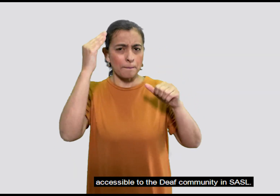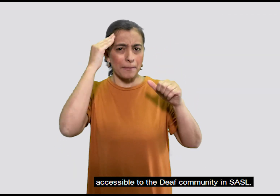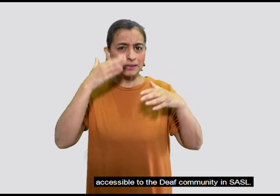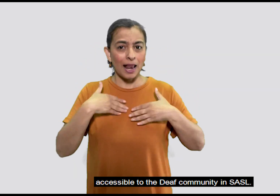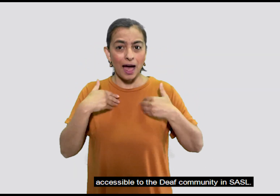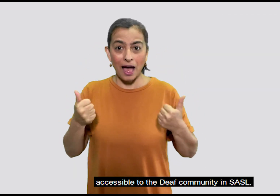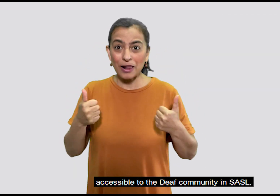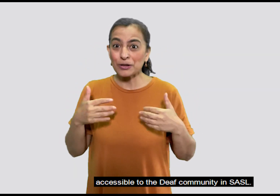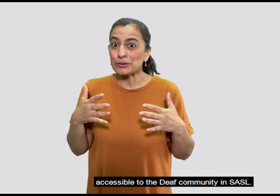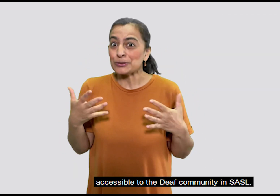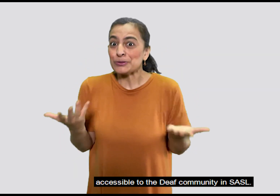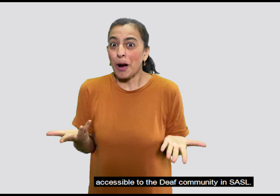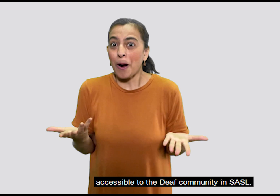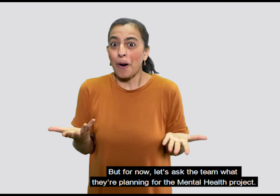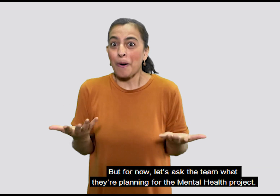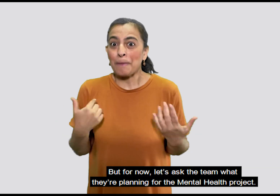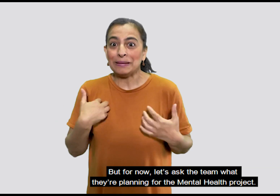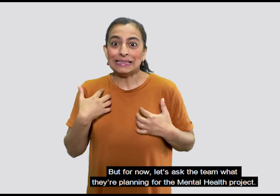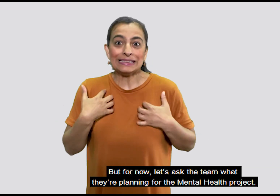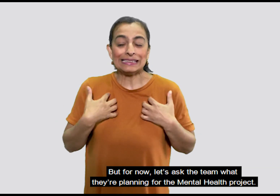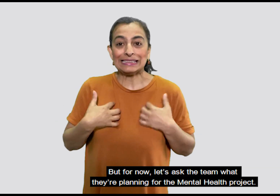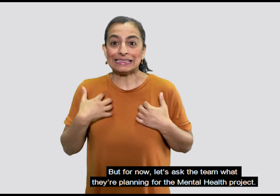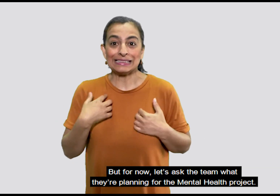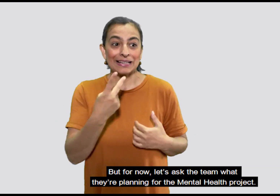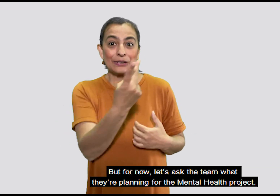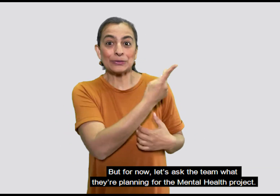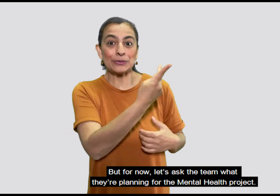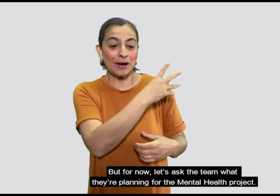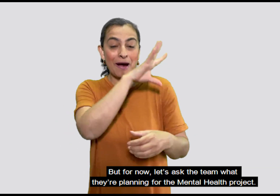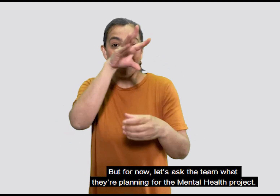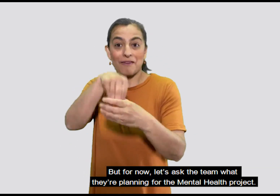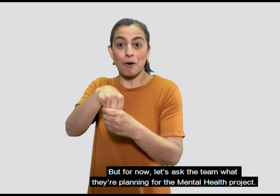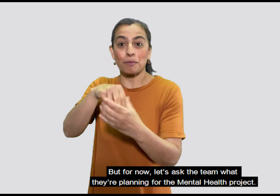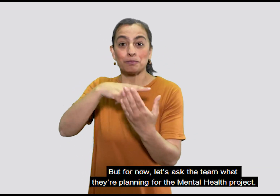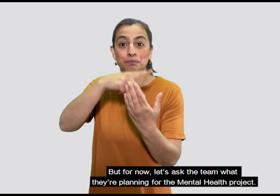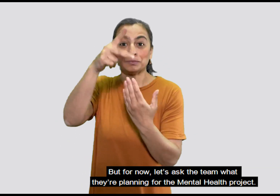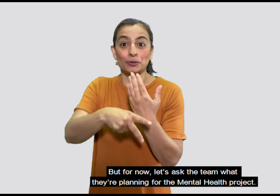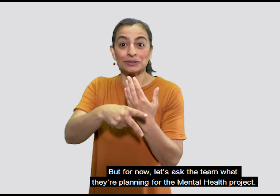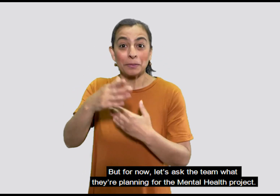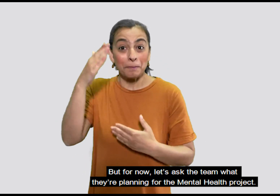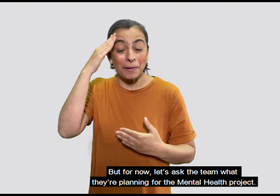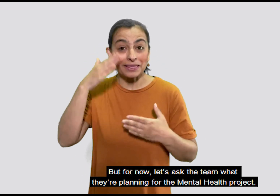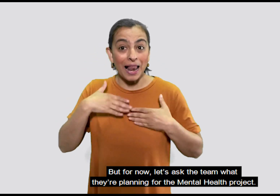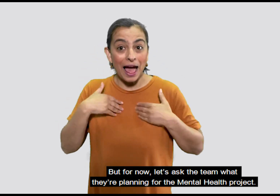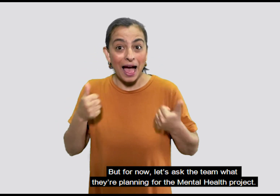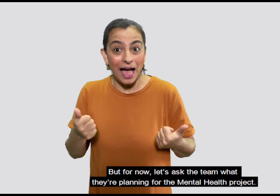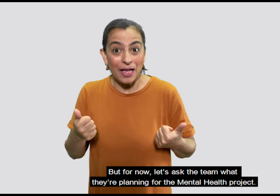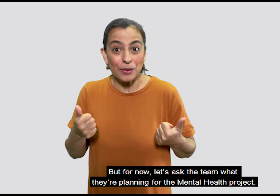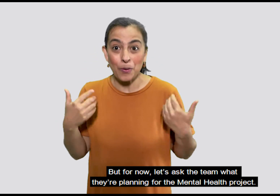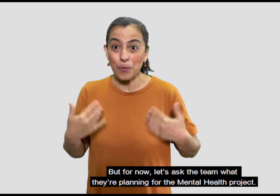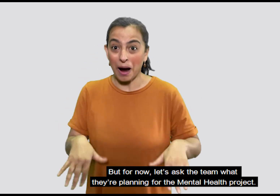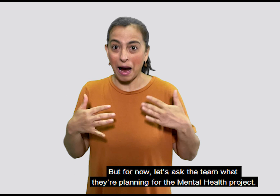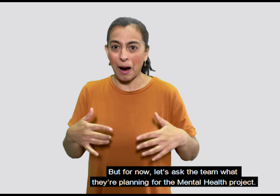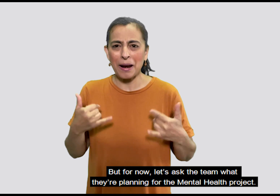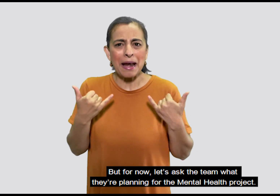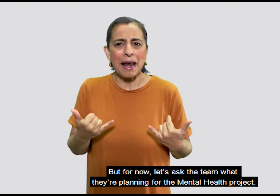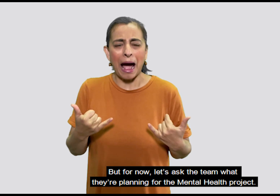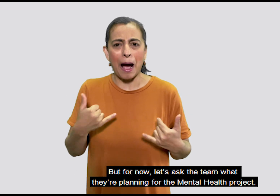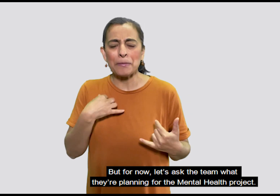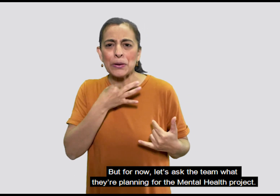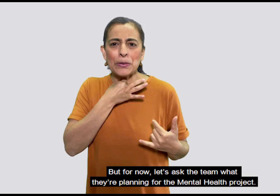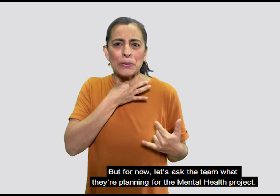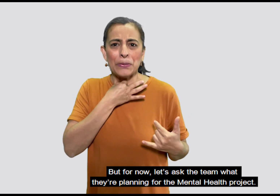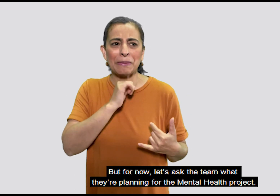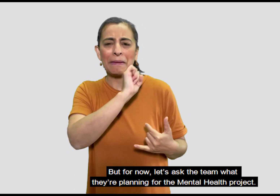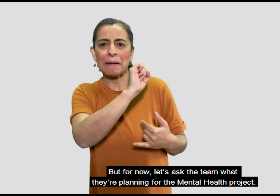Sign Language. But for now, let's ask the team what they are planning for the mental health project.